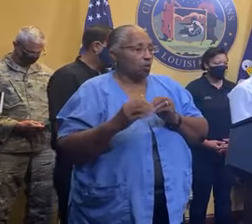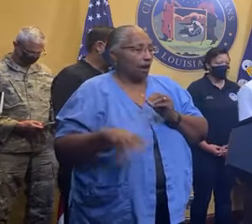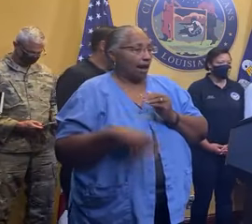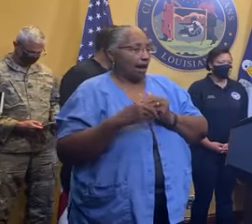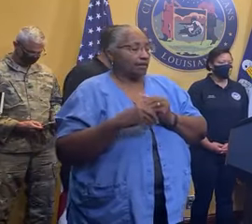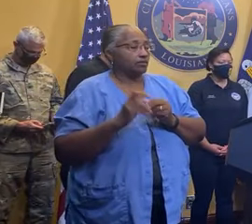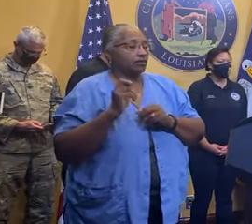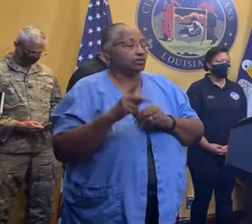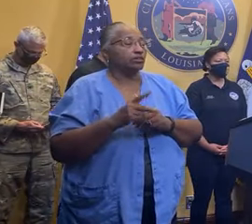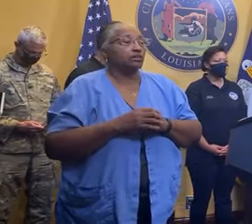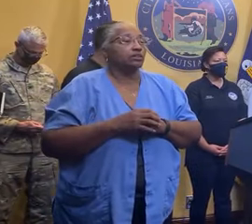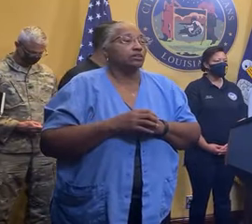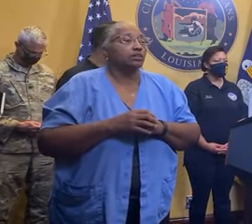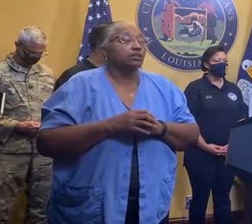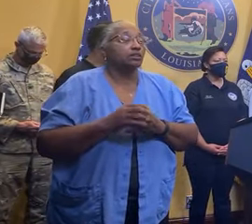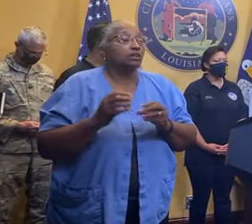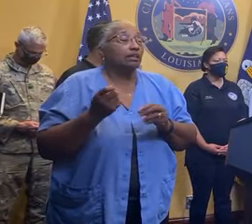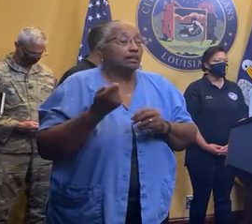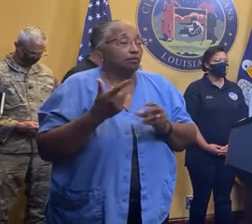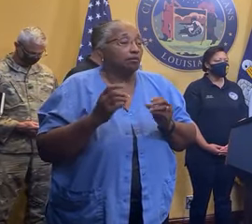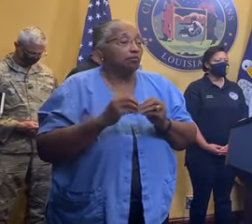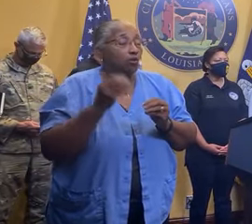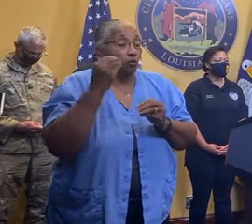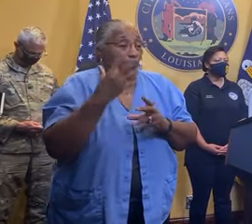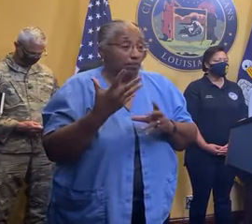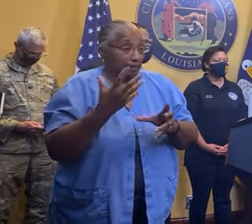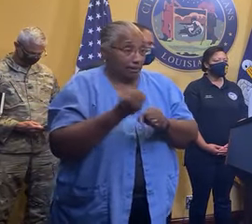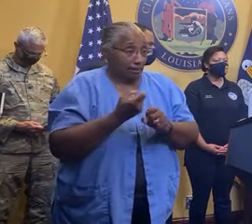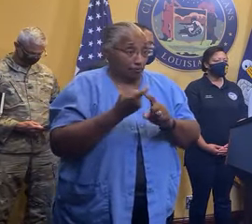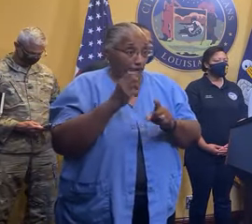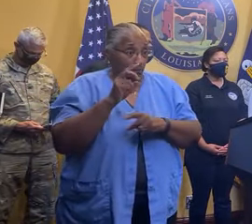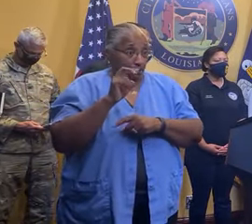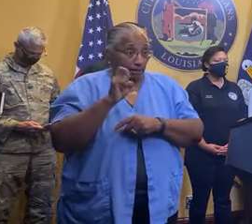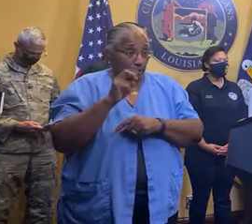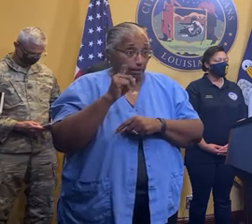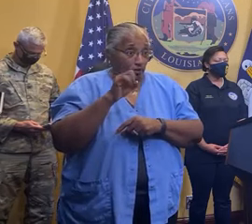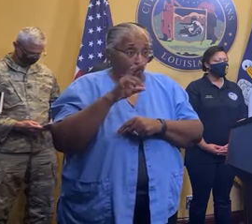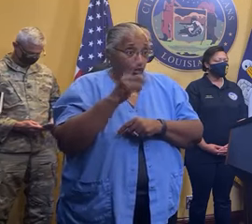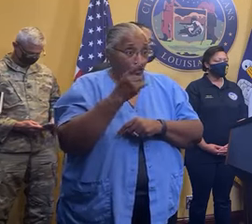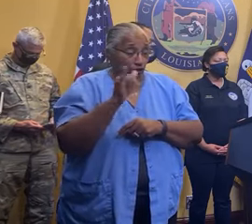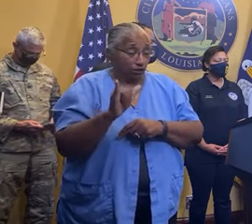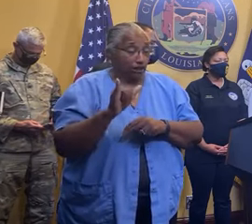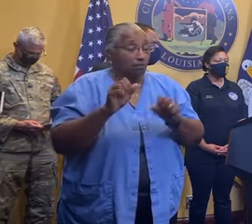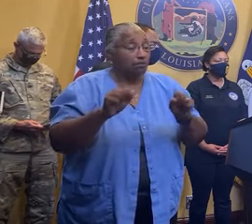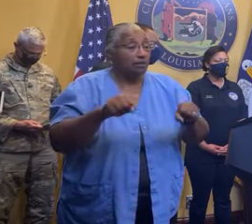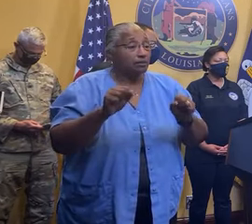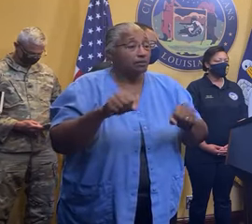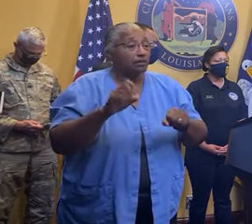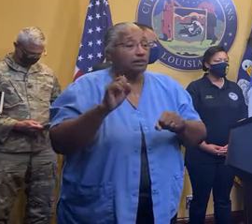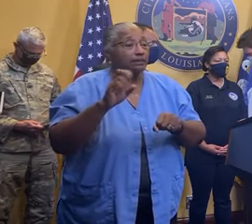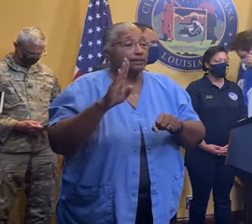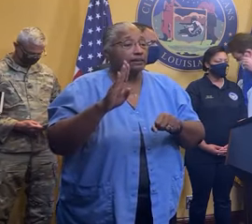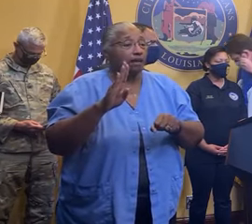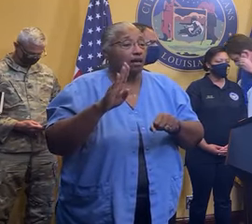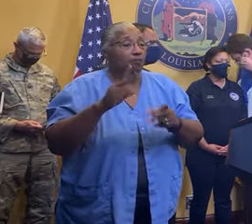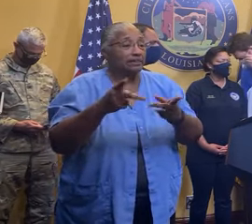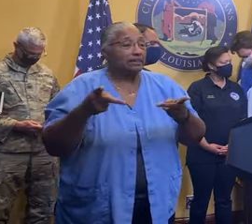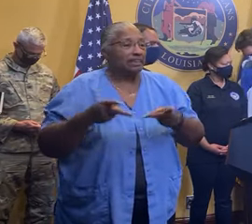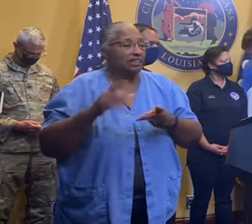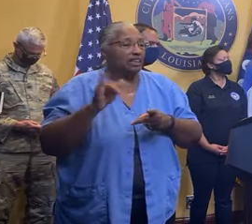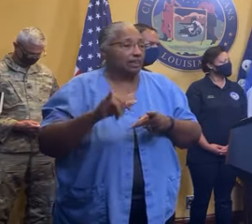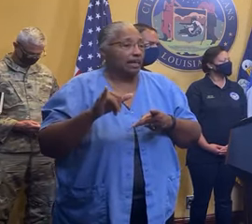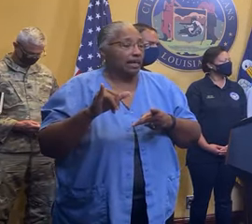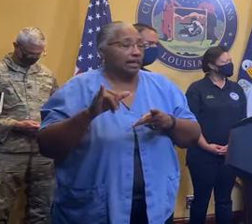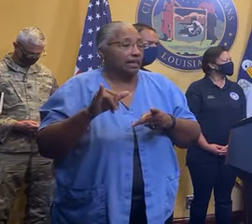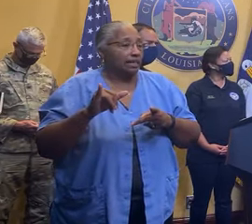Go ahead. And David, just a little bit more information that I'm getting from Entergy. It could be potentially a substation that's out,